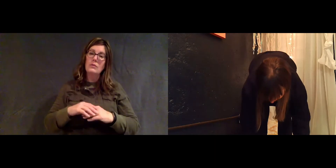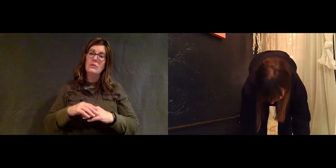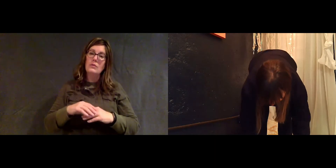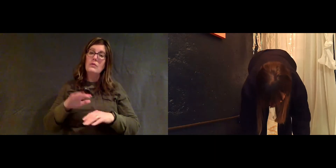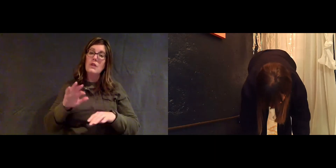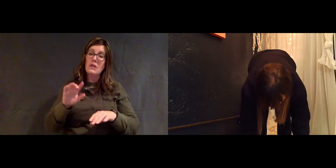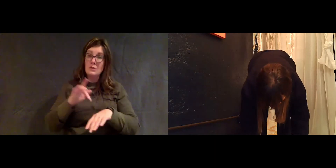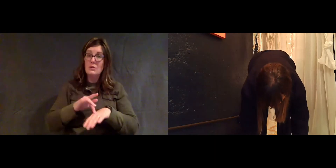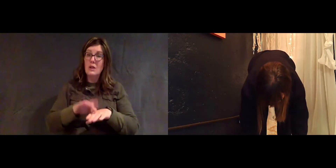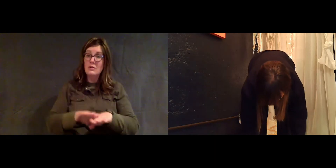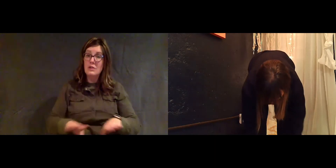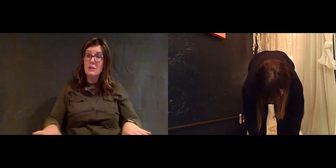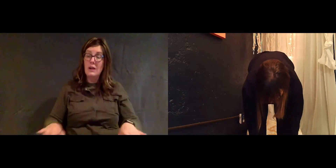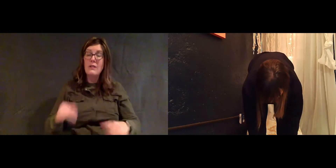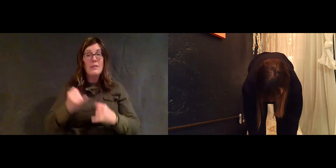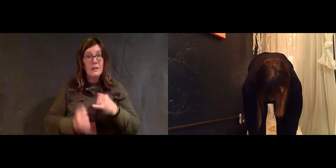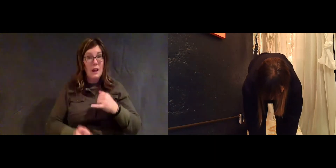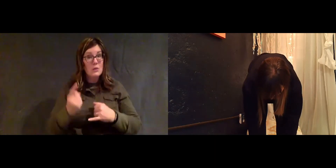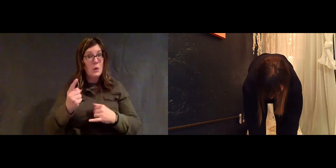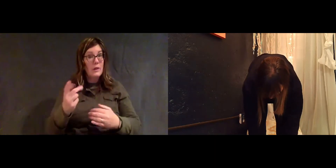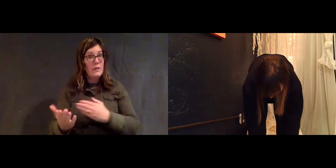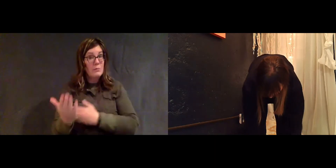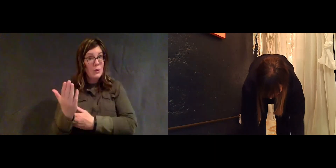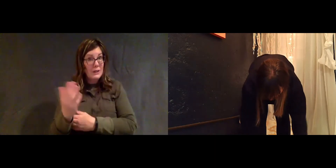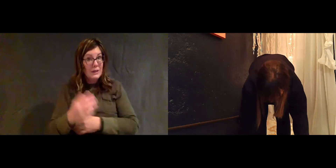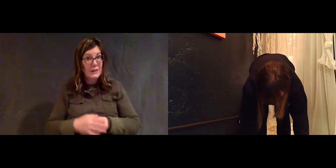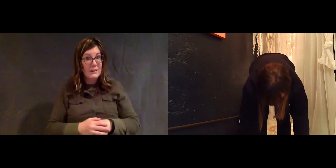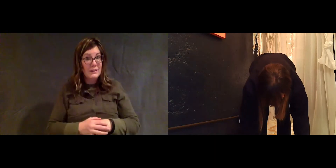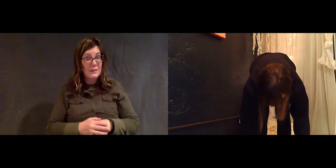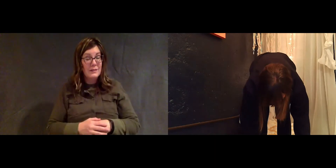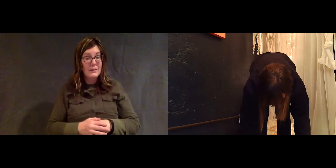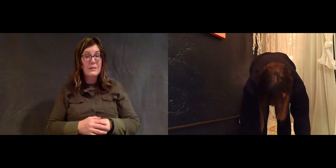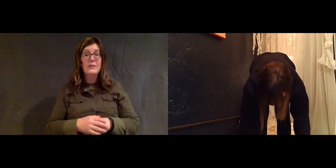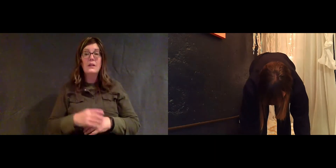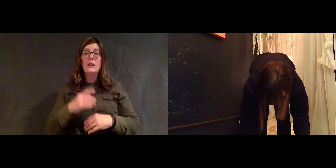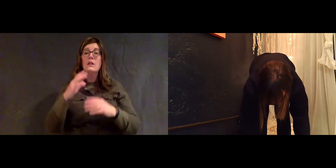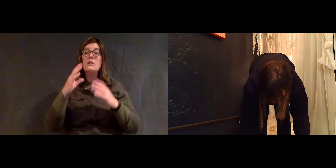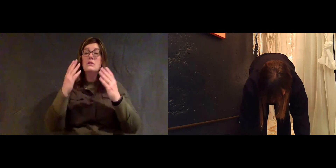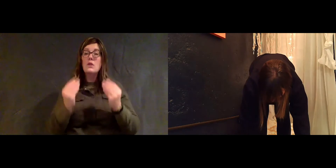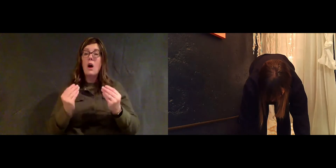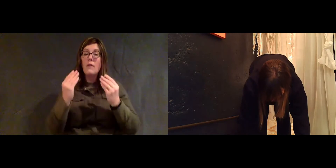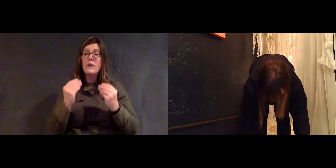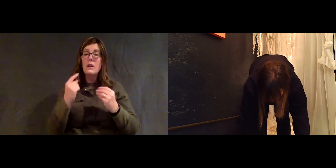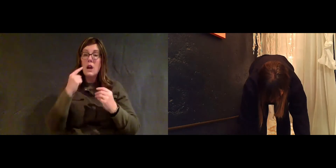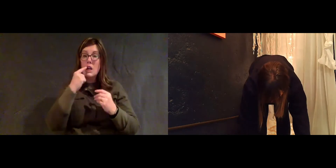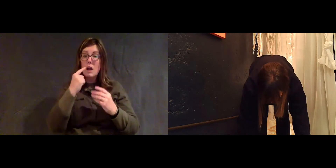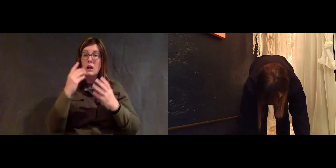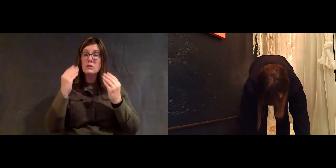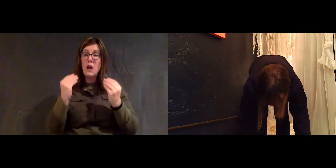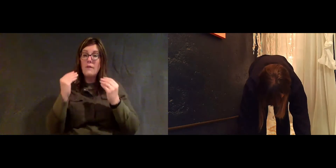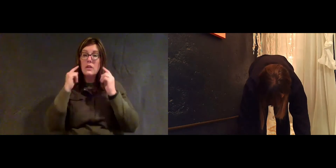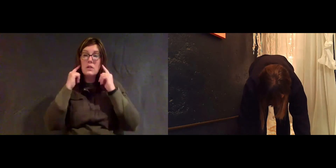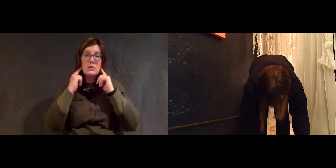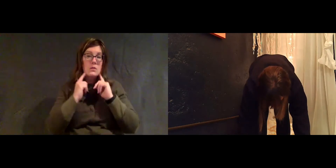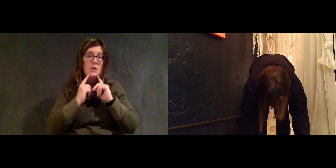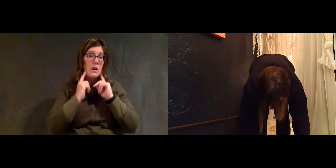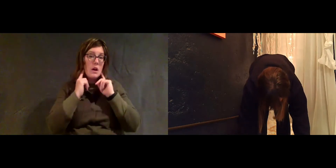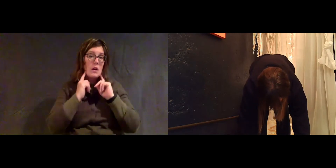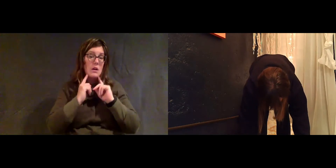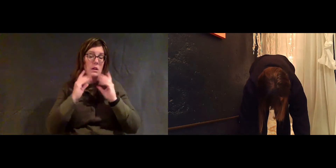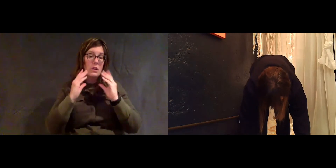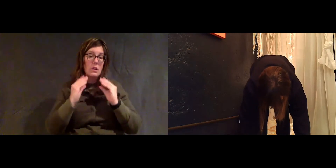morning. Take what you need here. Soften your tongue and your jaw. Maybe take some big full breaths.